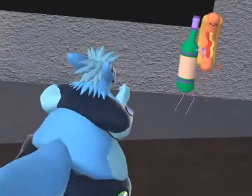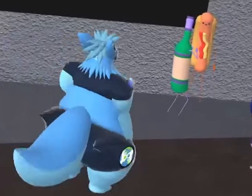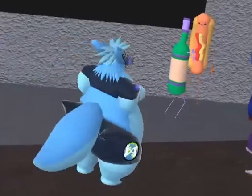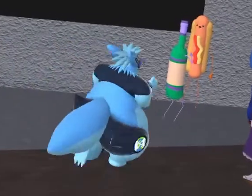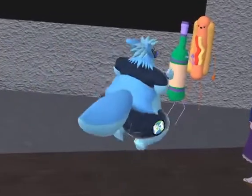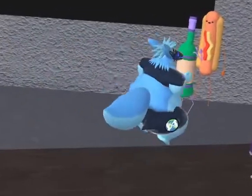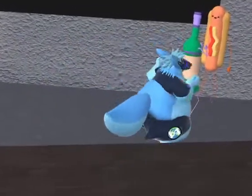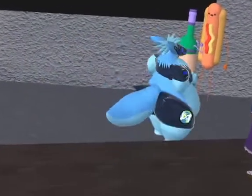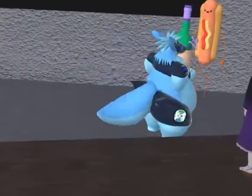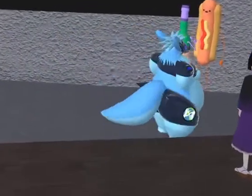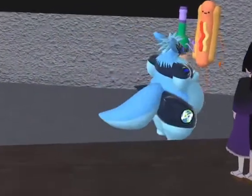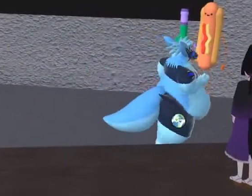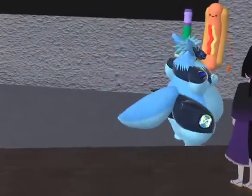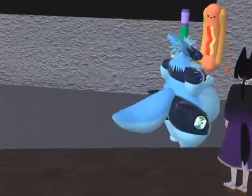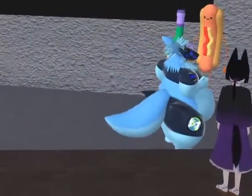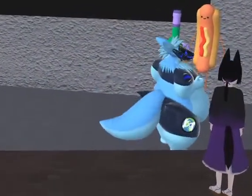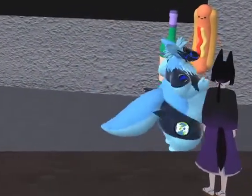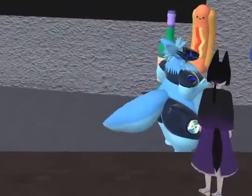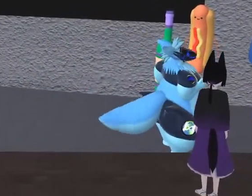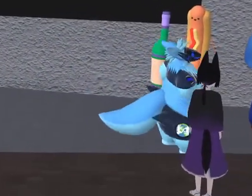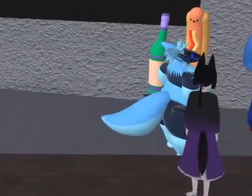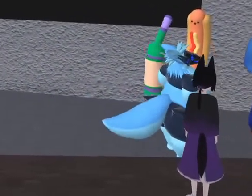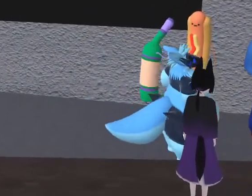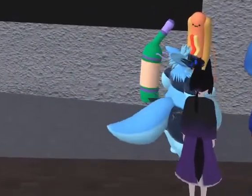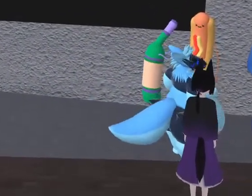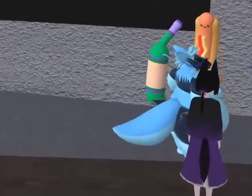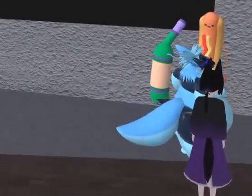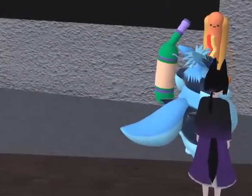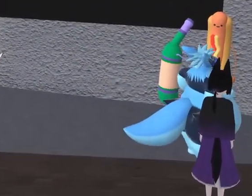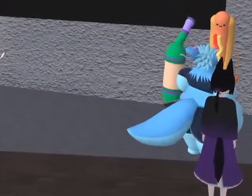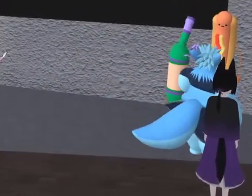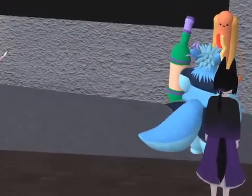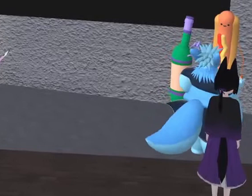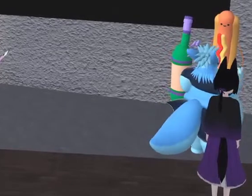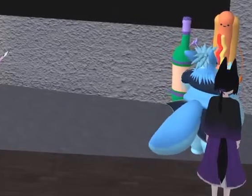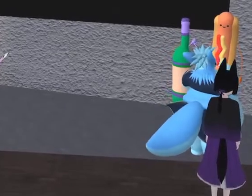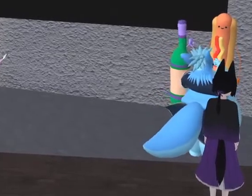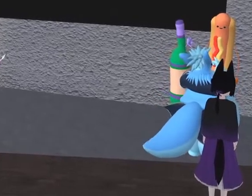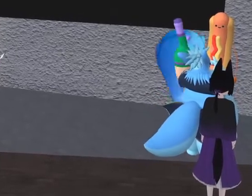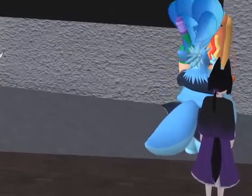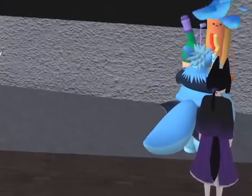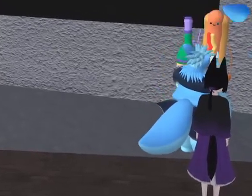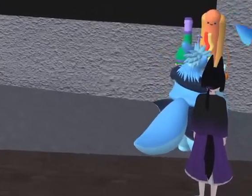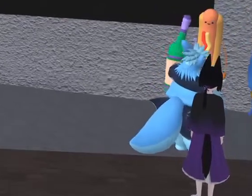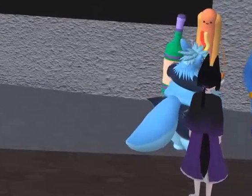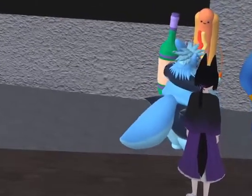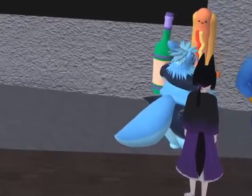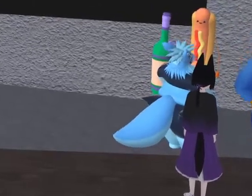is hard. But like, I'm just gonna ask if they're. Oh, welcome back. I'm gonna boot you, Melody. Yes. I'm gonna do it. Ready? Yeah. We're